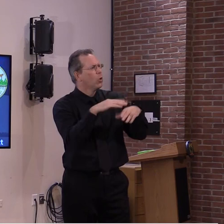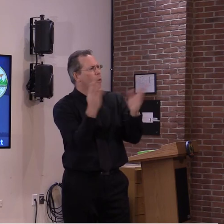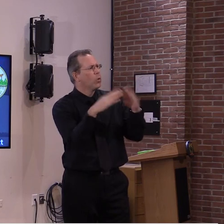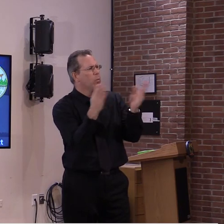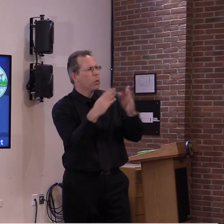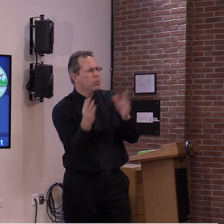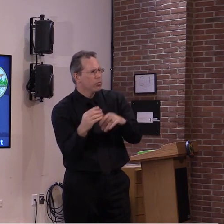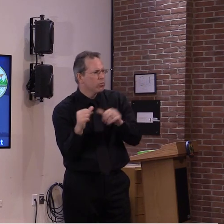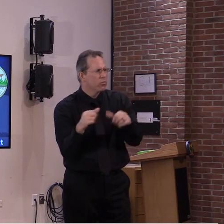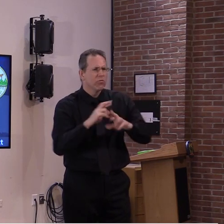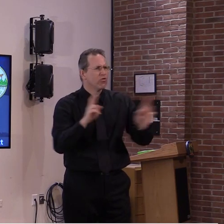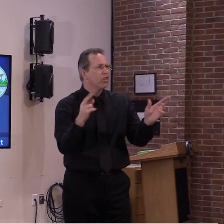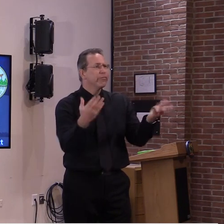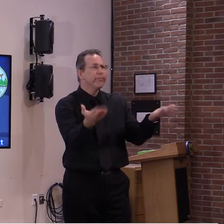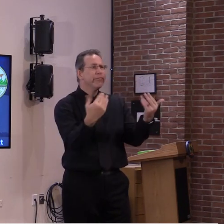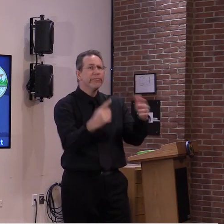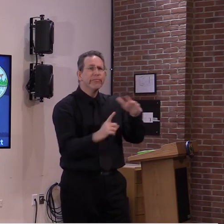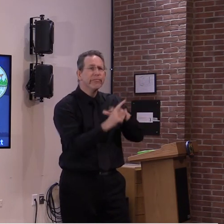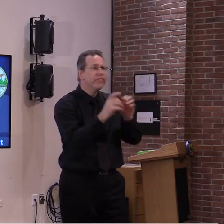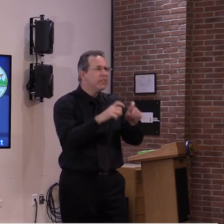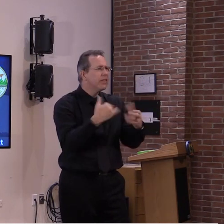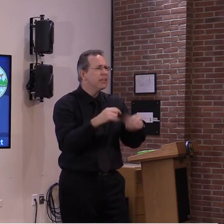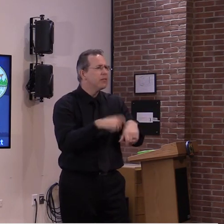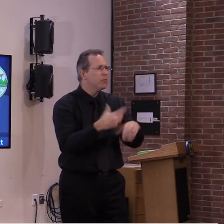get tested, we have the capacity to test.